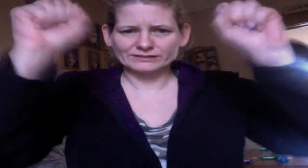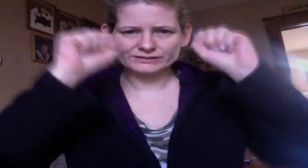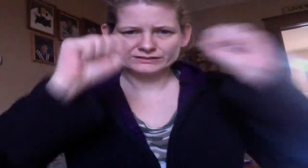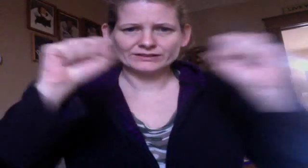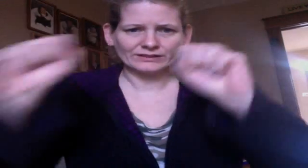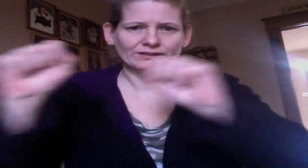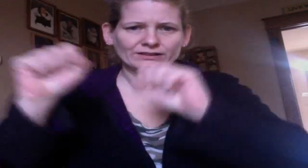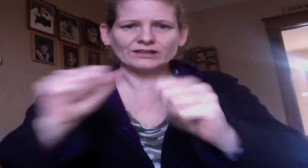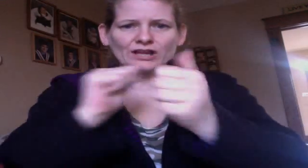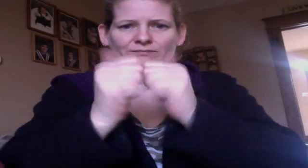Thank you. Yep.